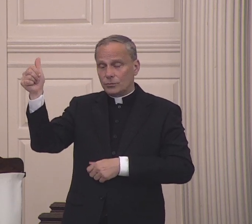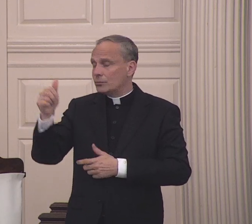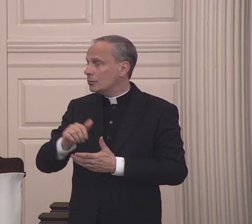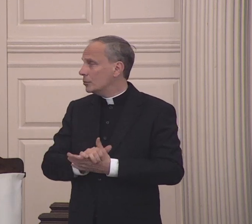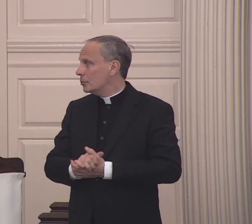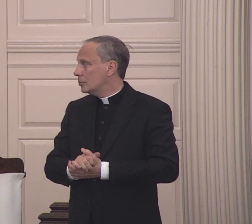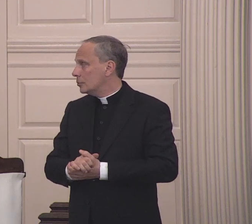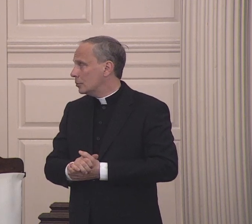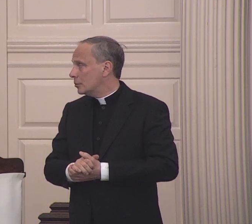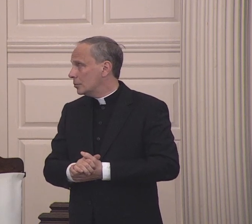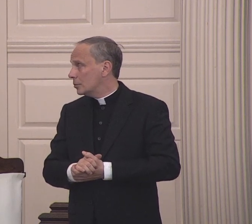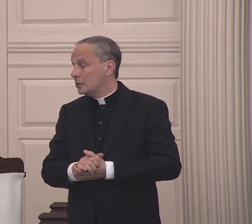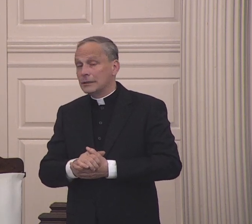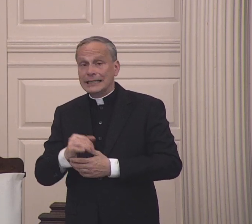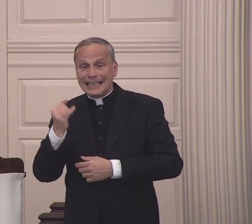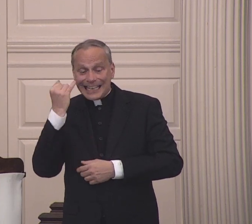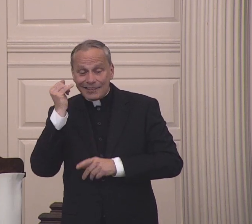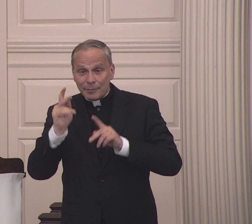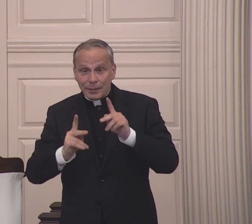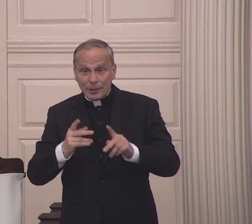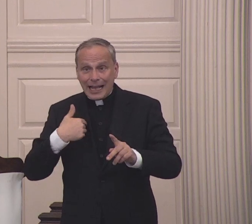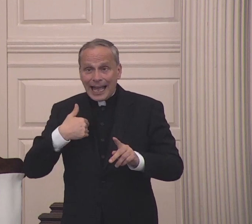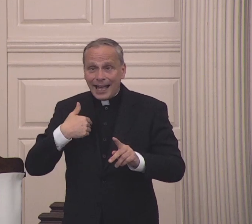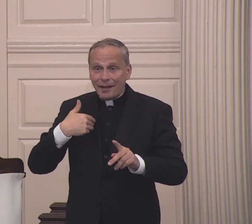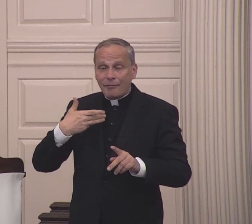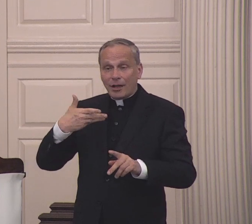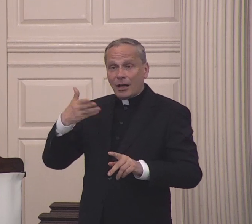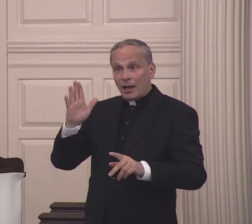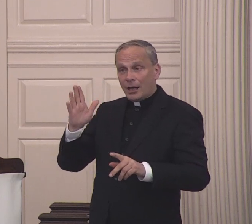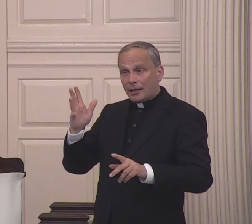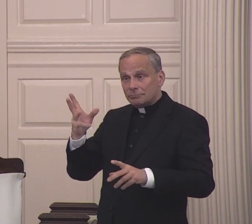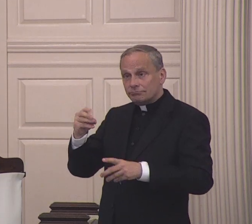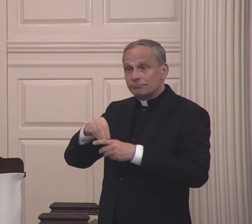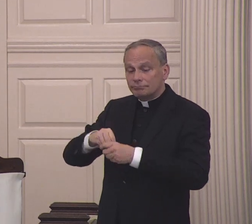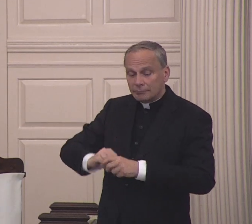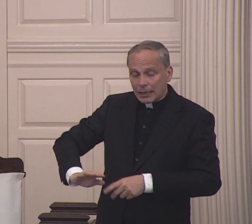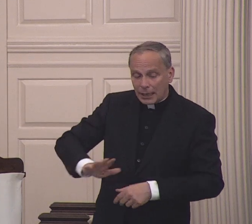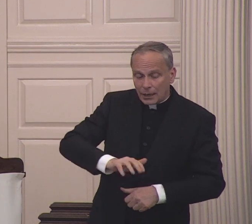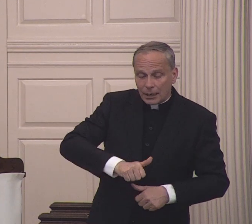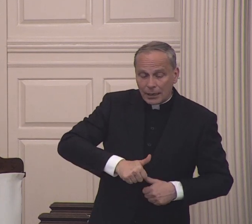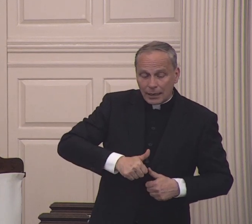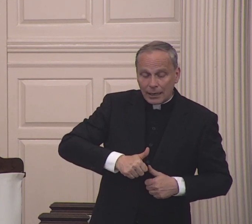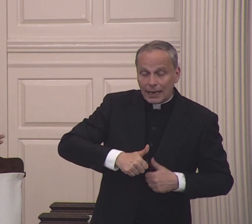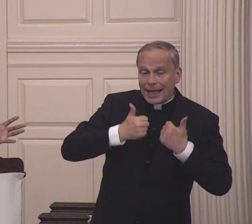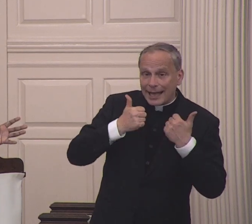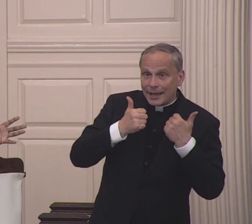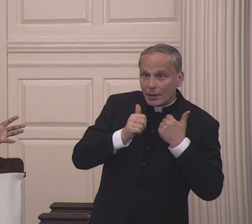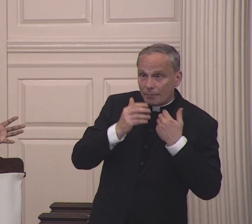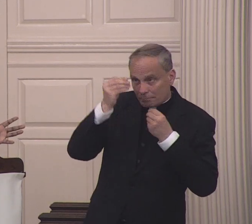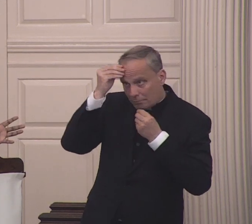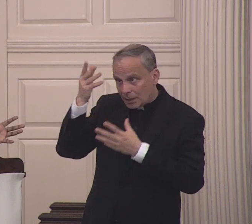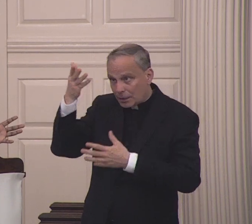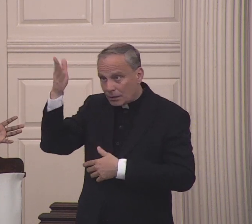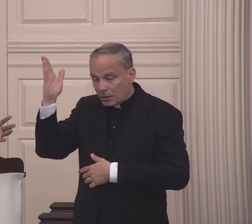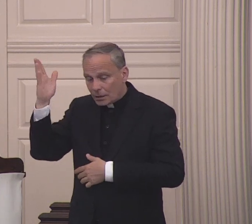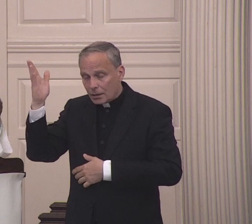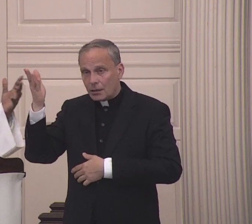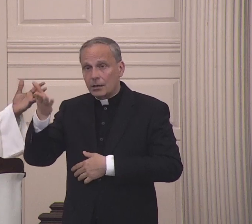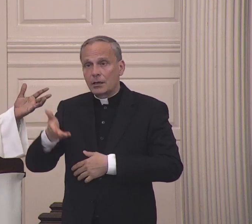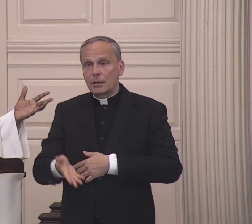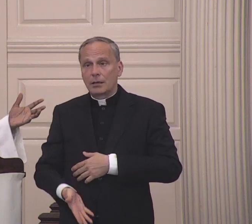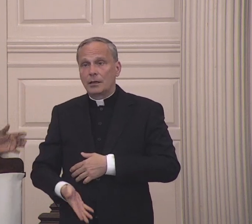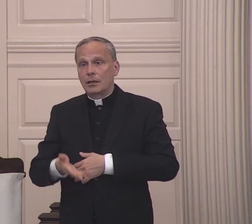own. Whoever has God in their lives and is obedient to God, you know, he stands, you